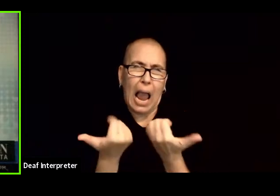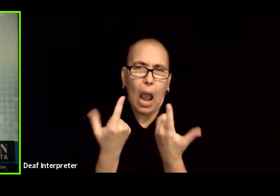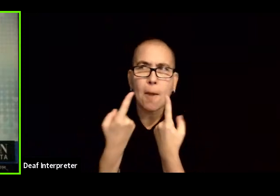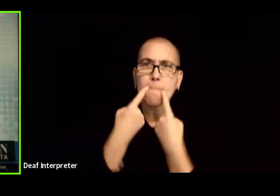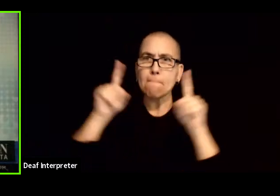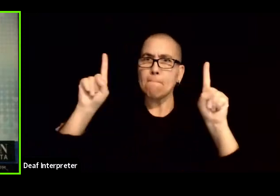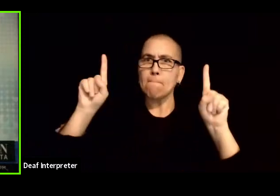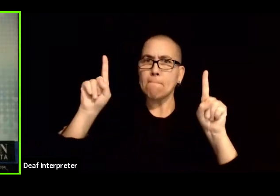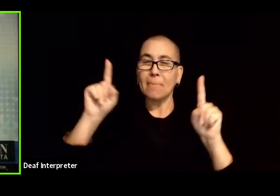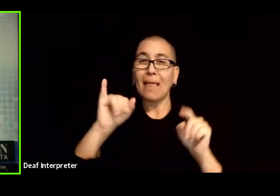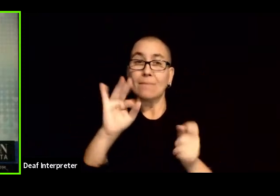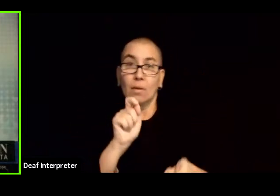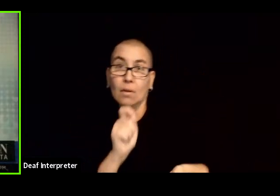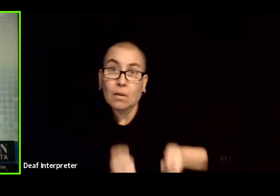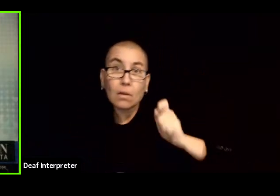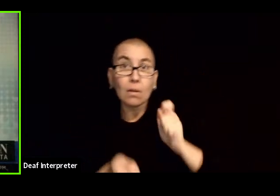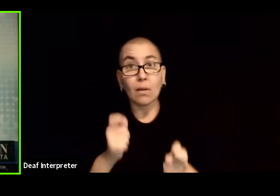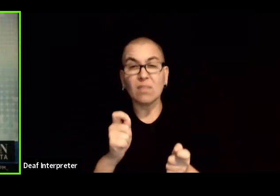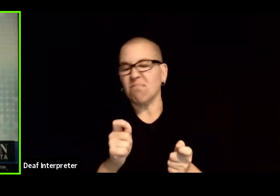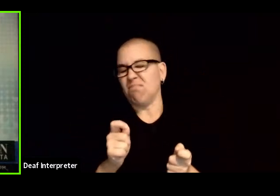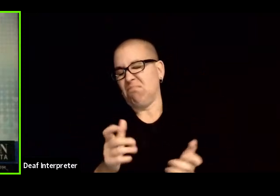of long-term care in this pandemic.